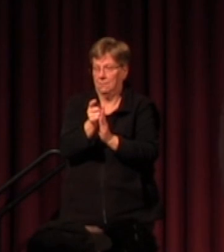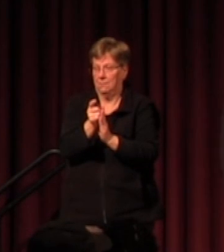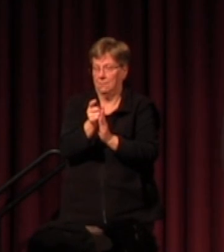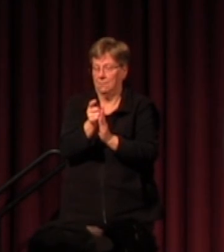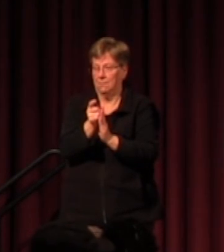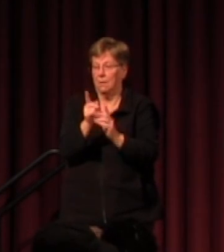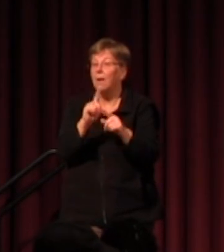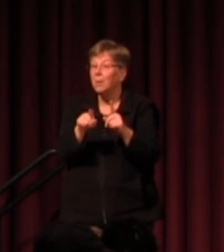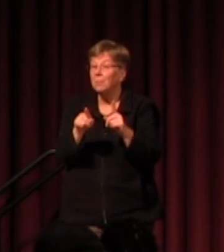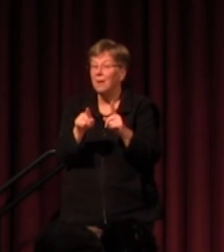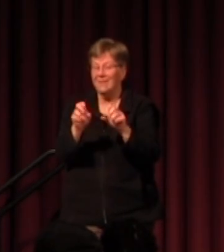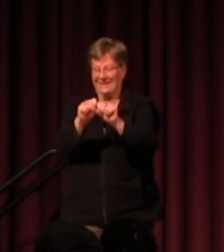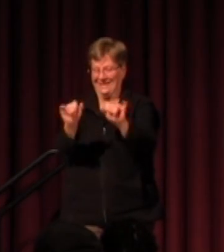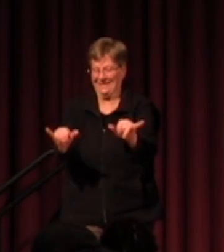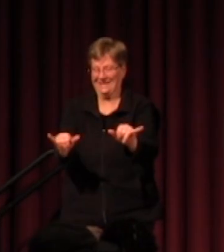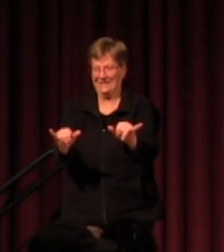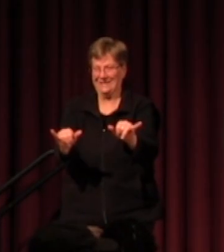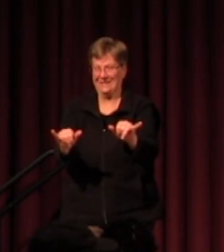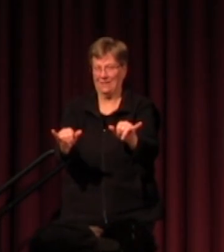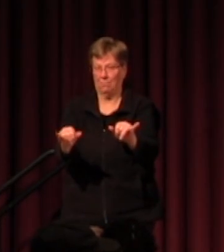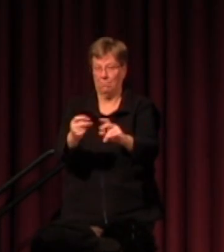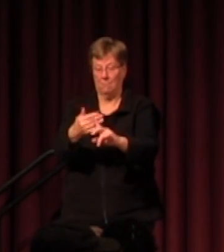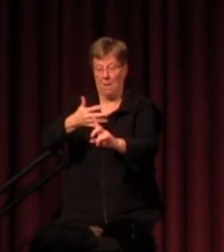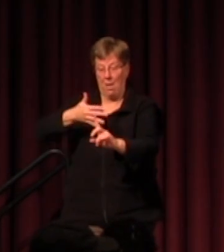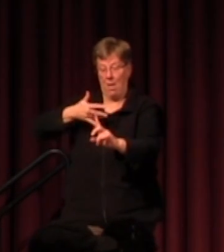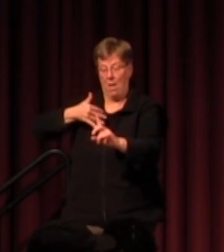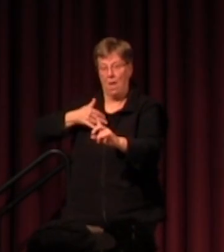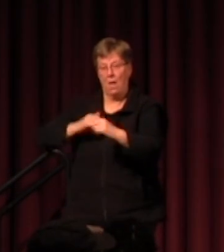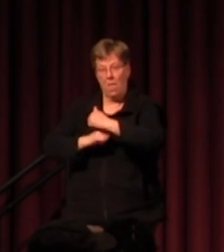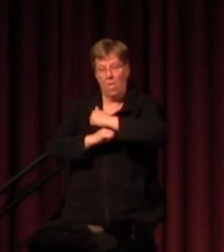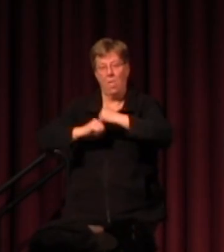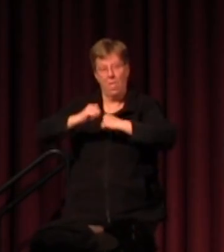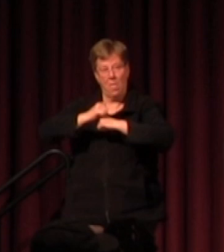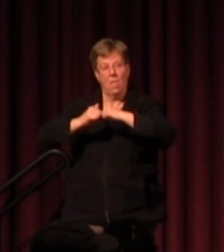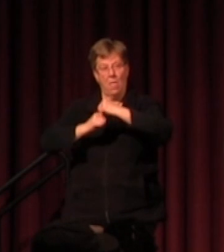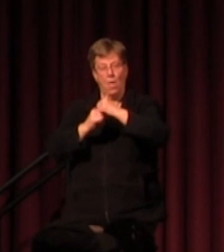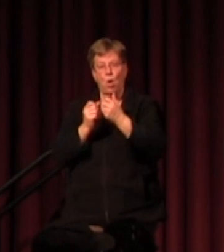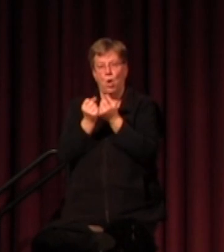the structure in which that interaction is happening.